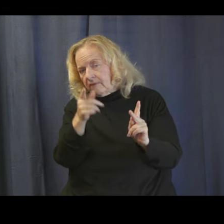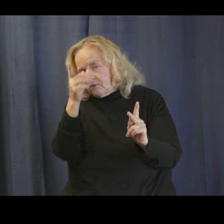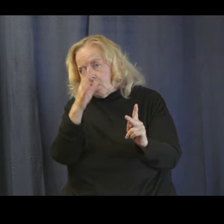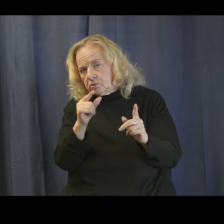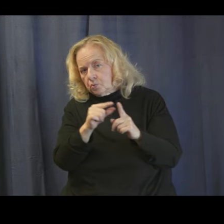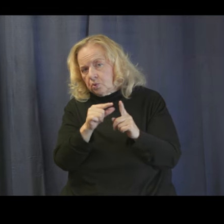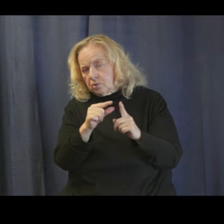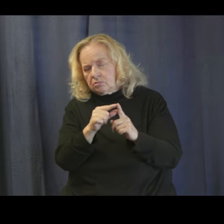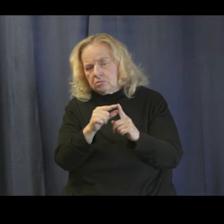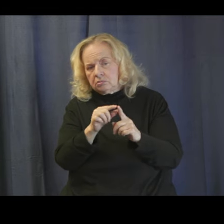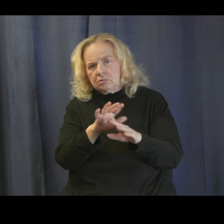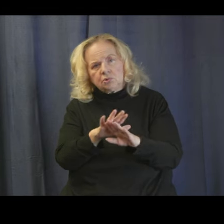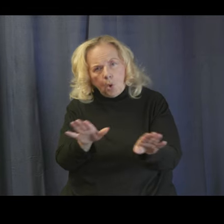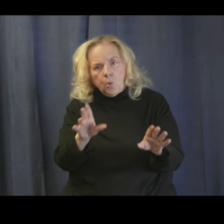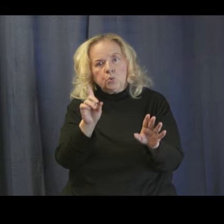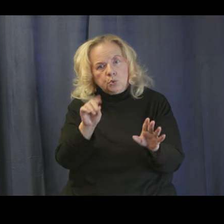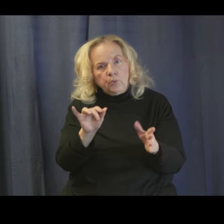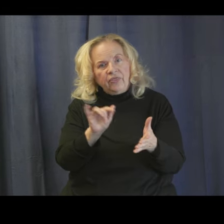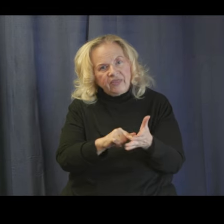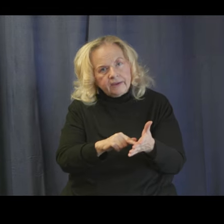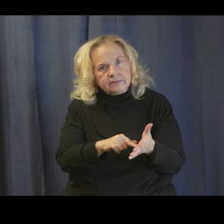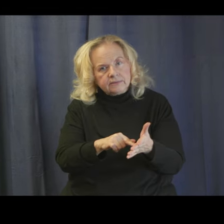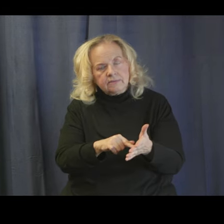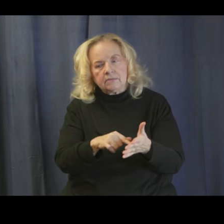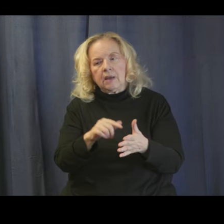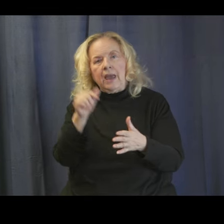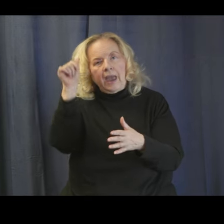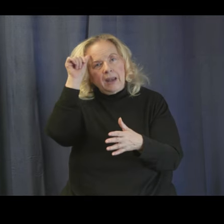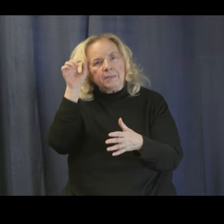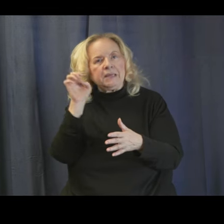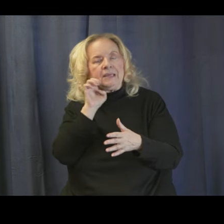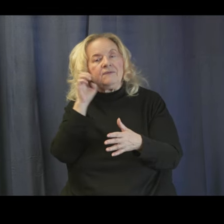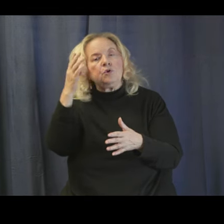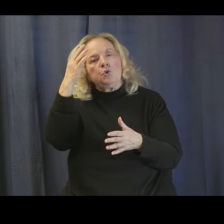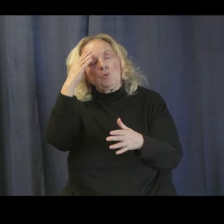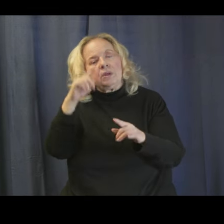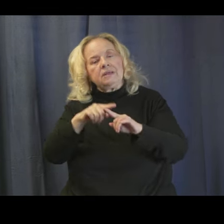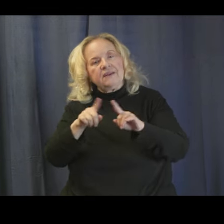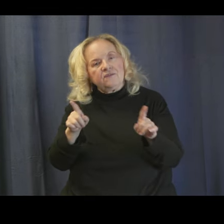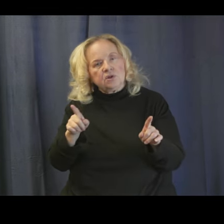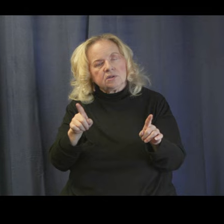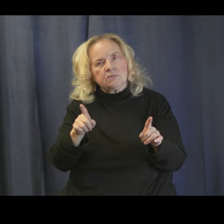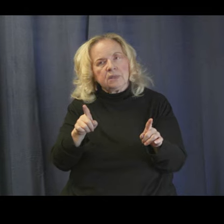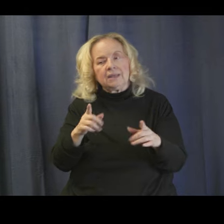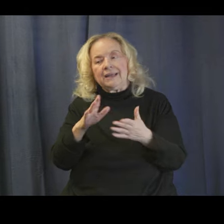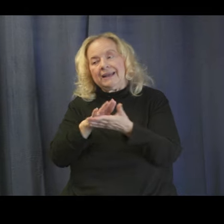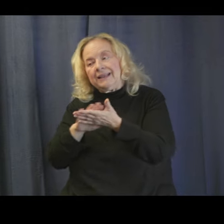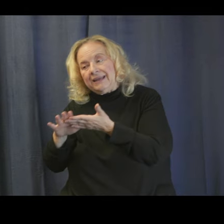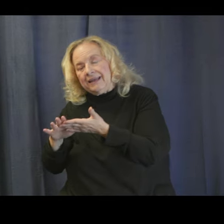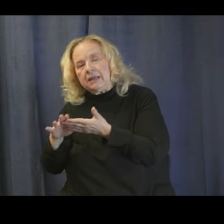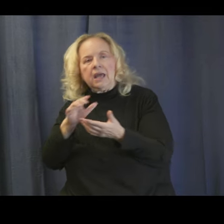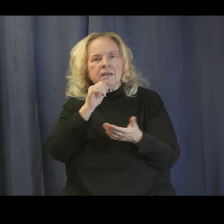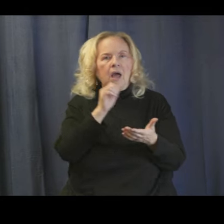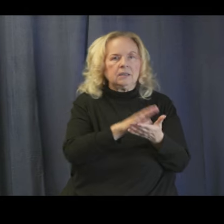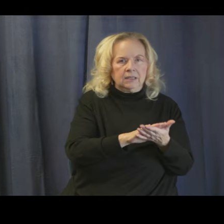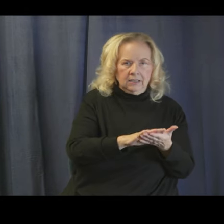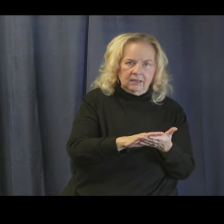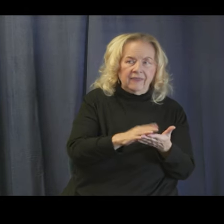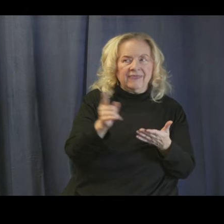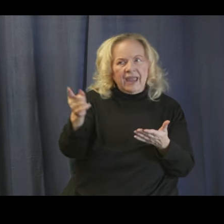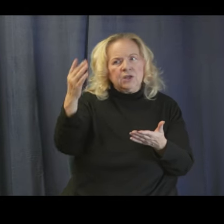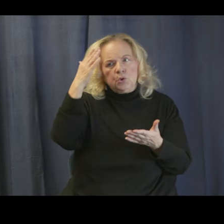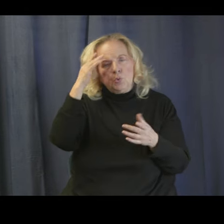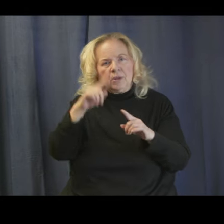God's word. Don't do this. Adam and Eve knew the difference between clean and unclean,